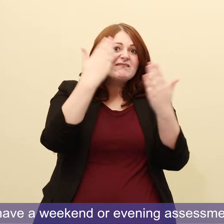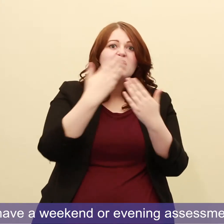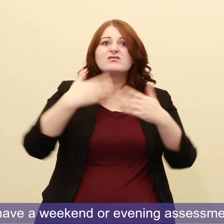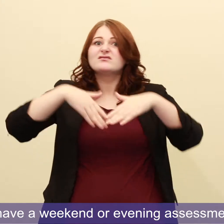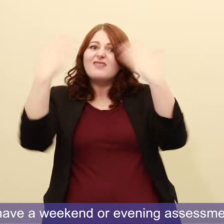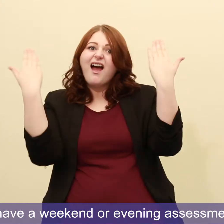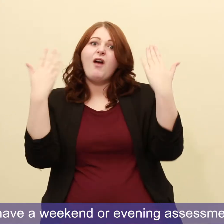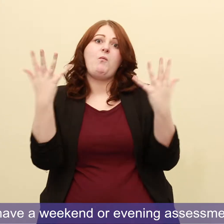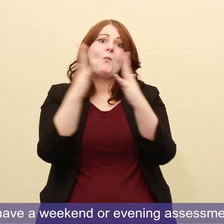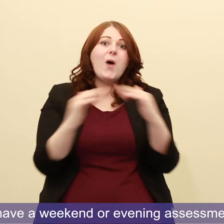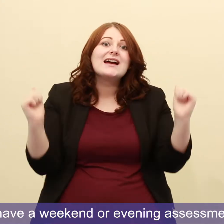evening assessment if you prefer.